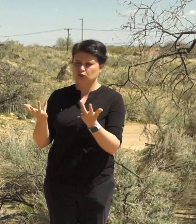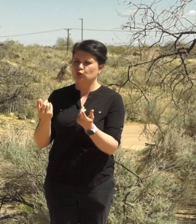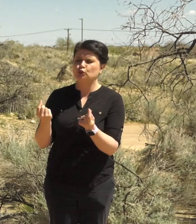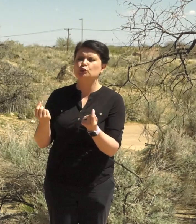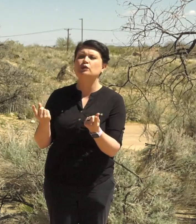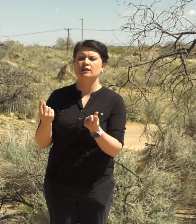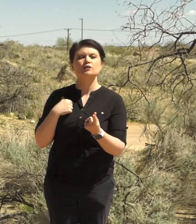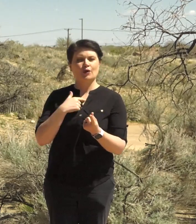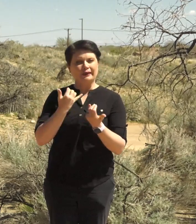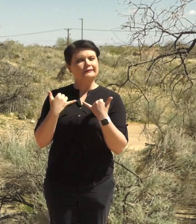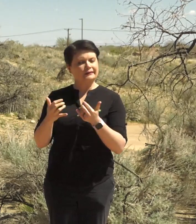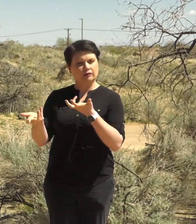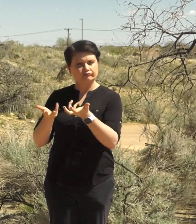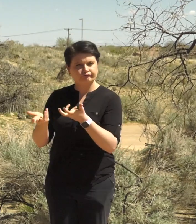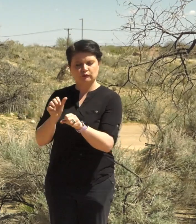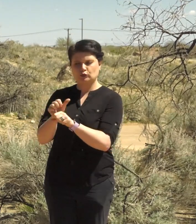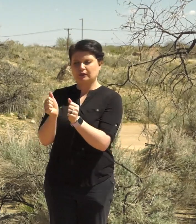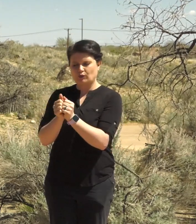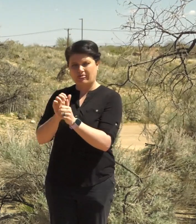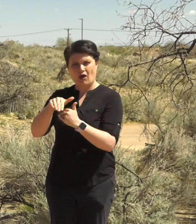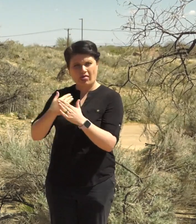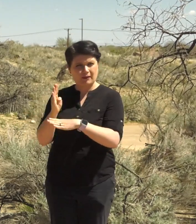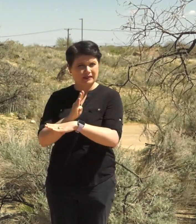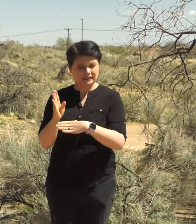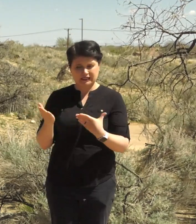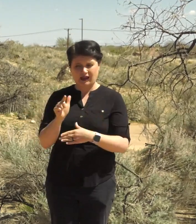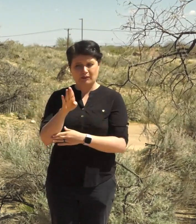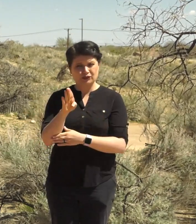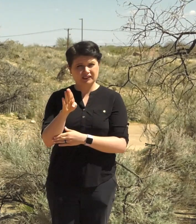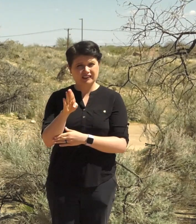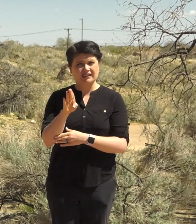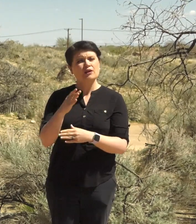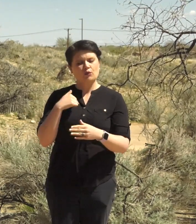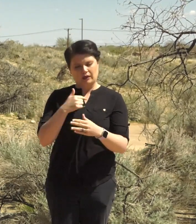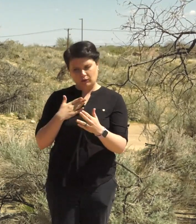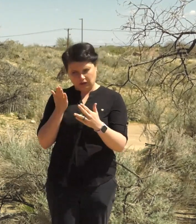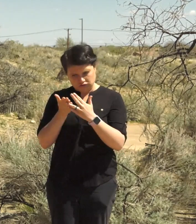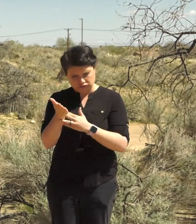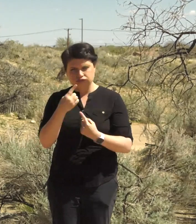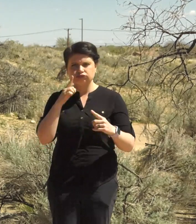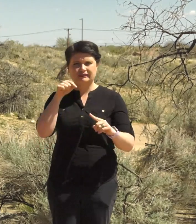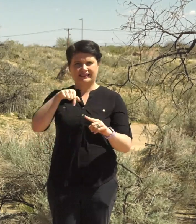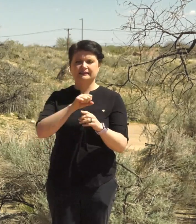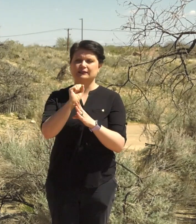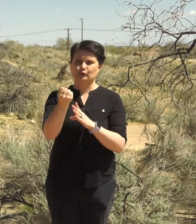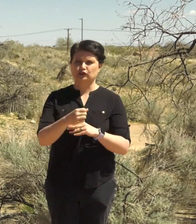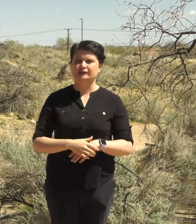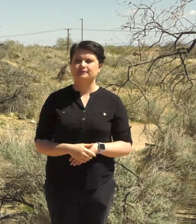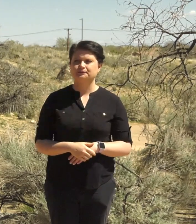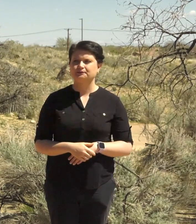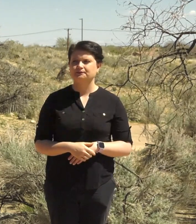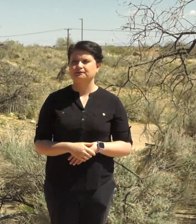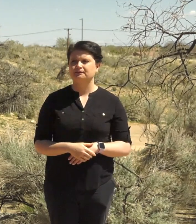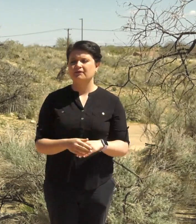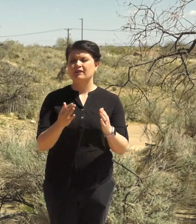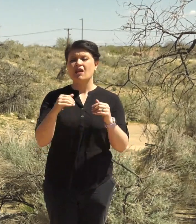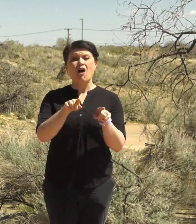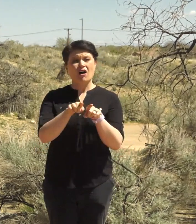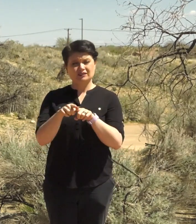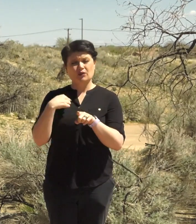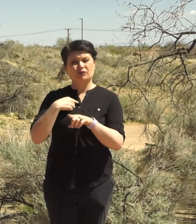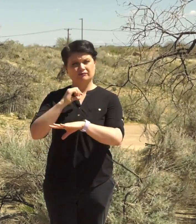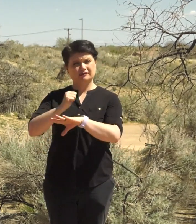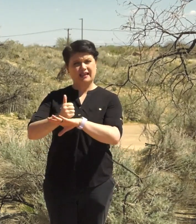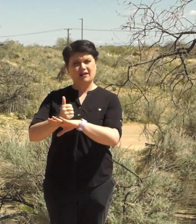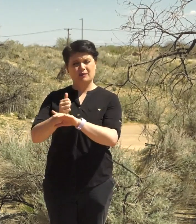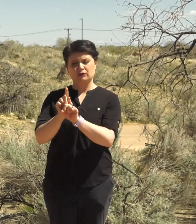continue to work with all the businesses throughout the city to get through this situation. We've also implemented social distancing at